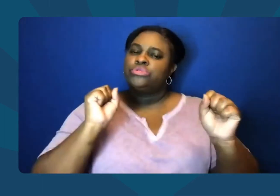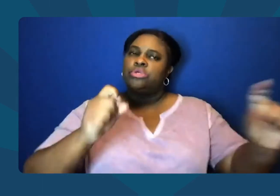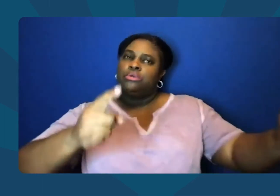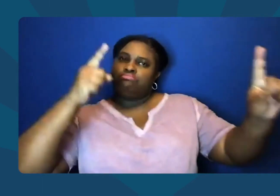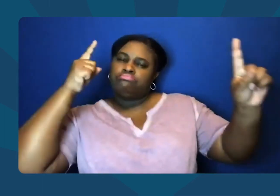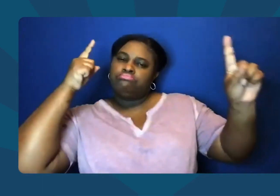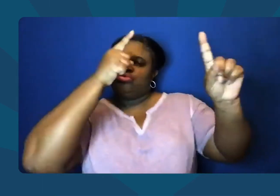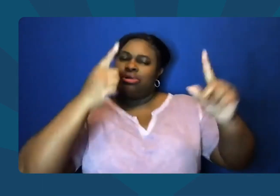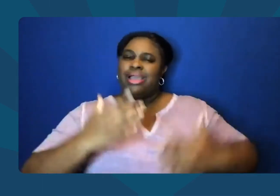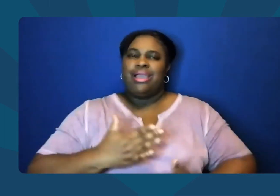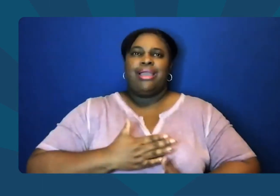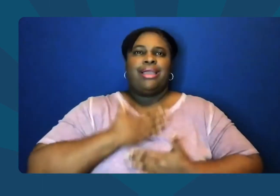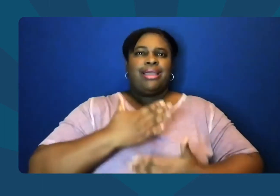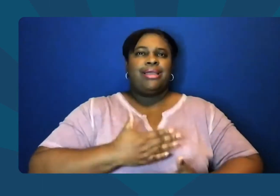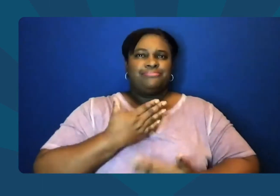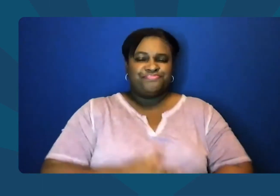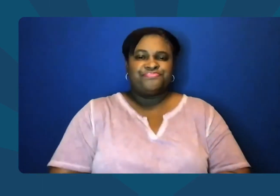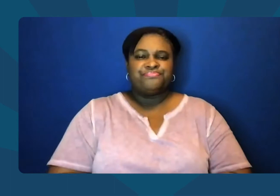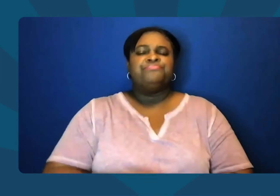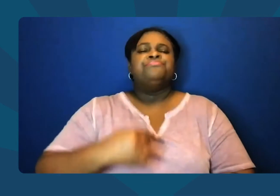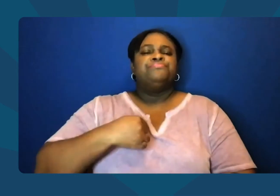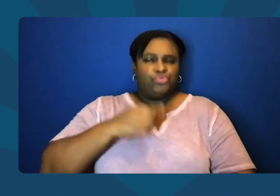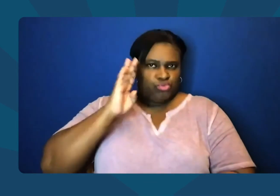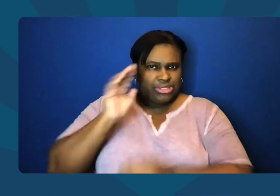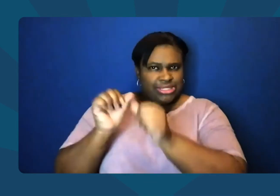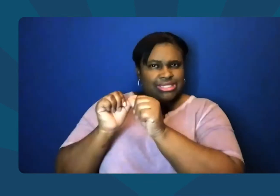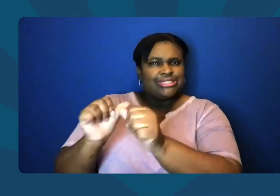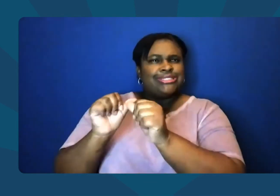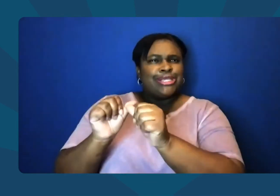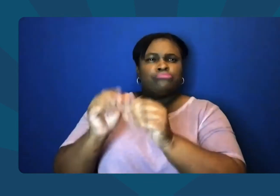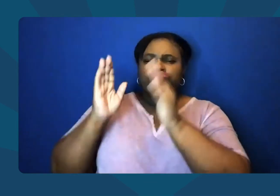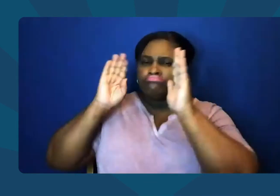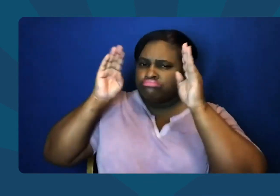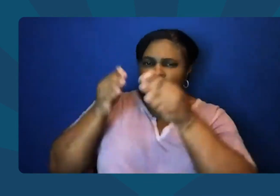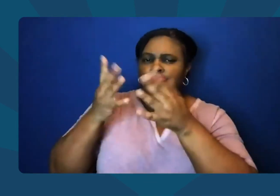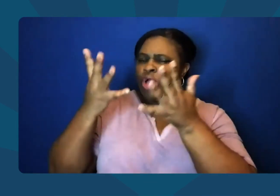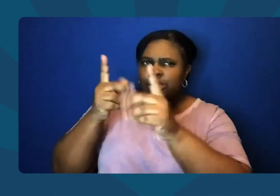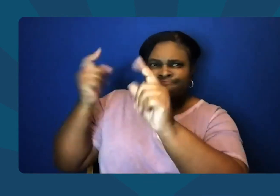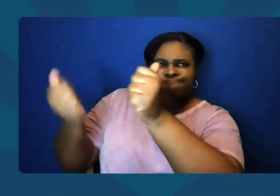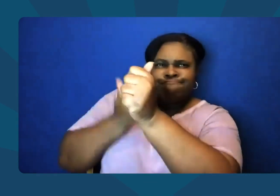life, liberty, and the pursuit of happiness.